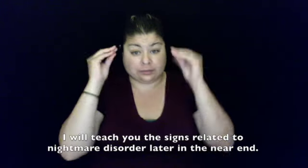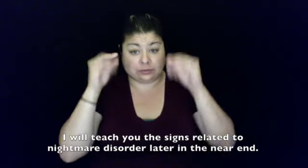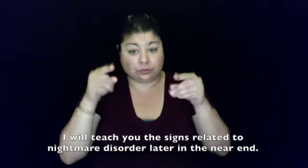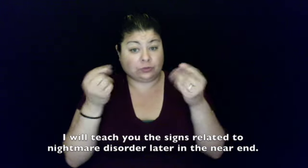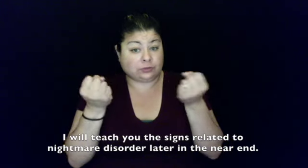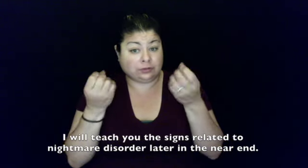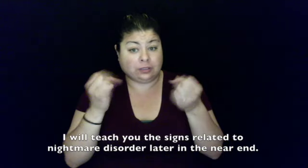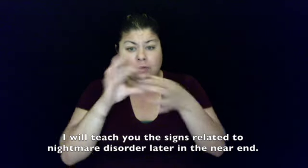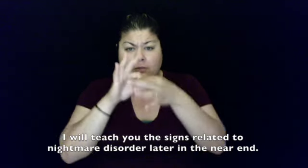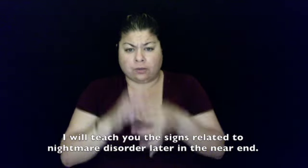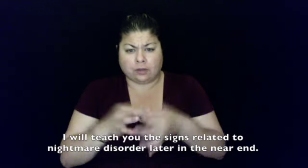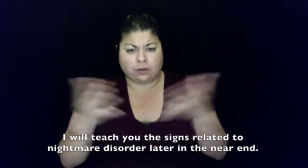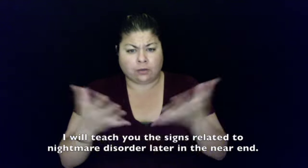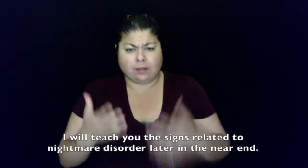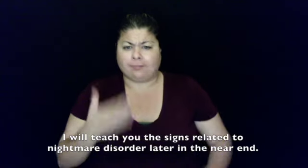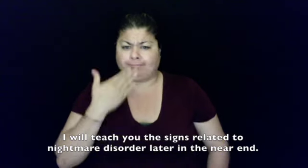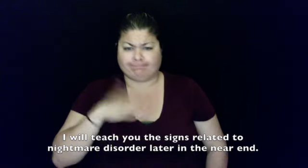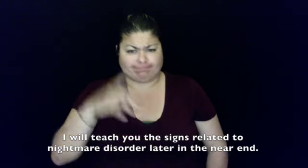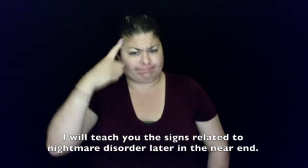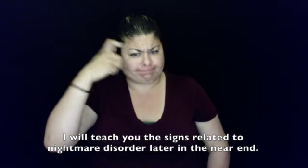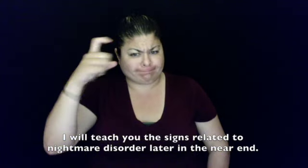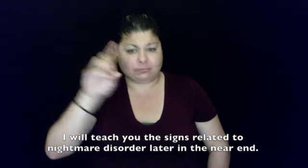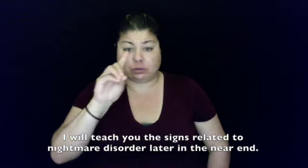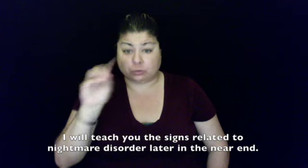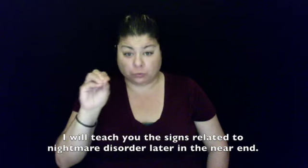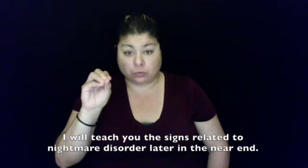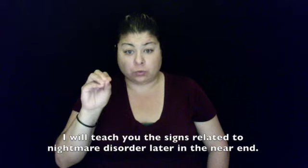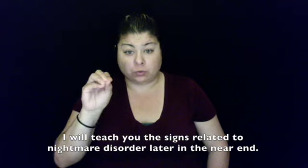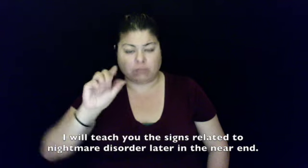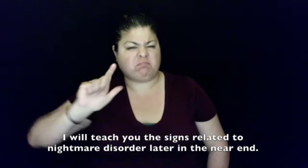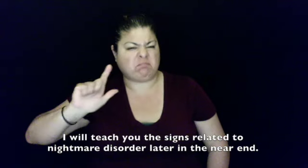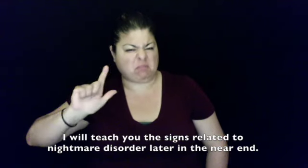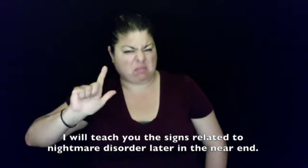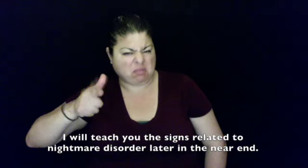I will teach you signs related to nightmare disorders later near the end.